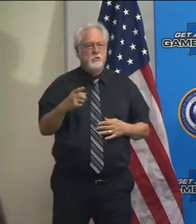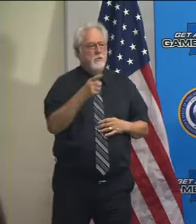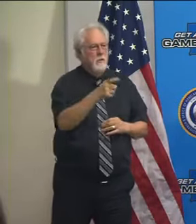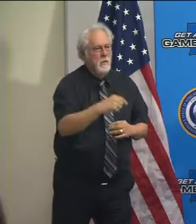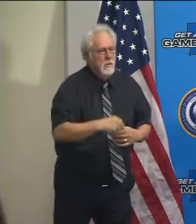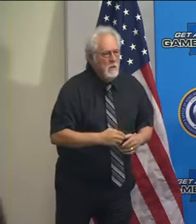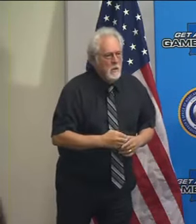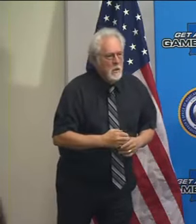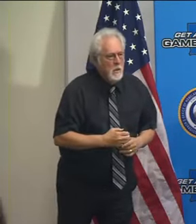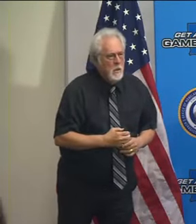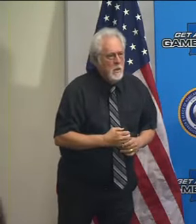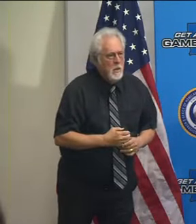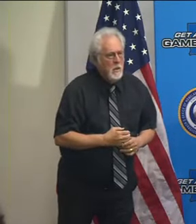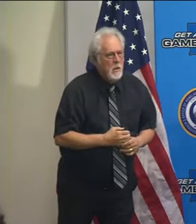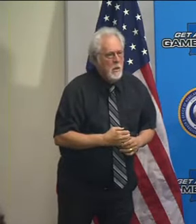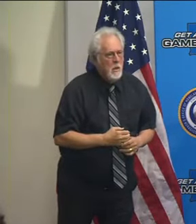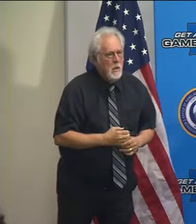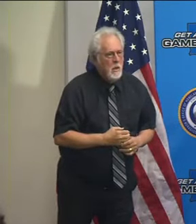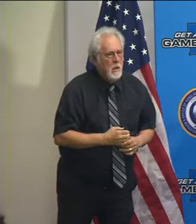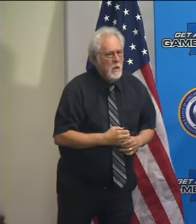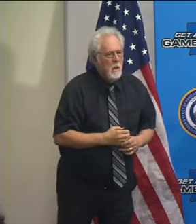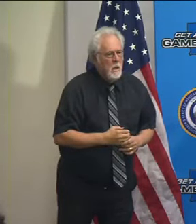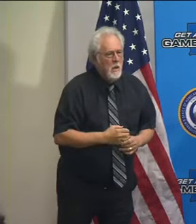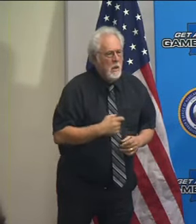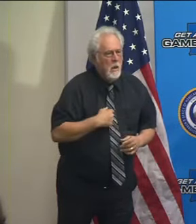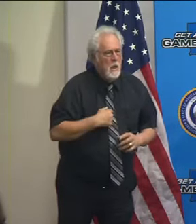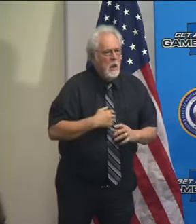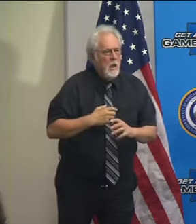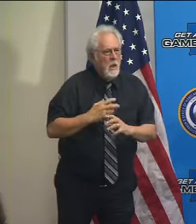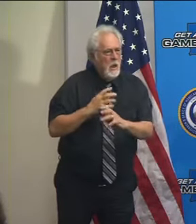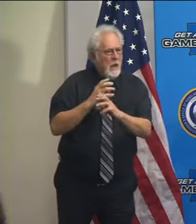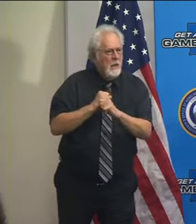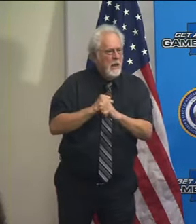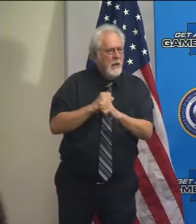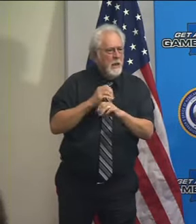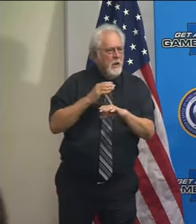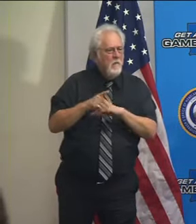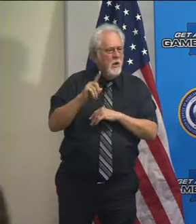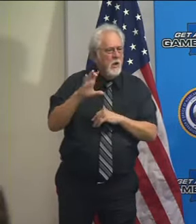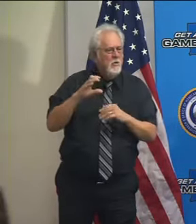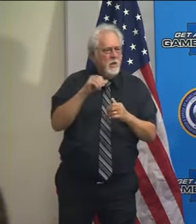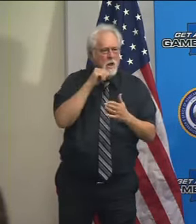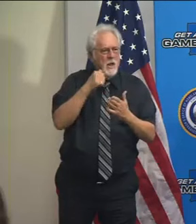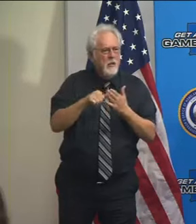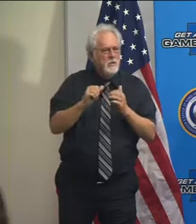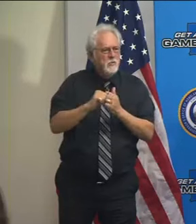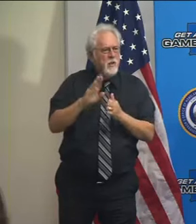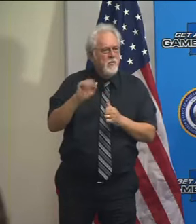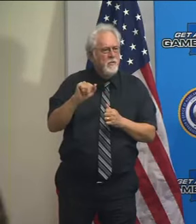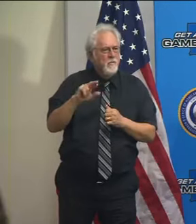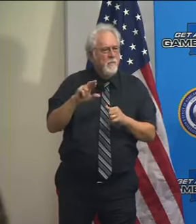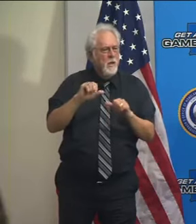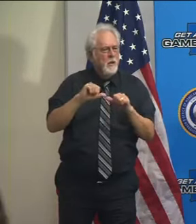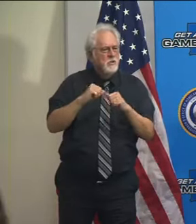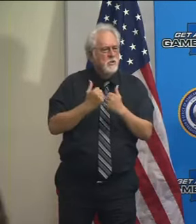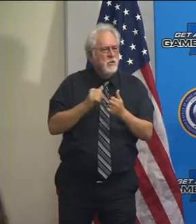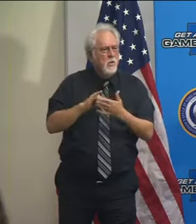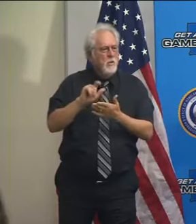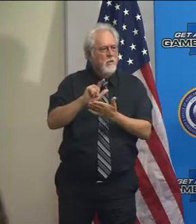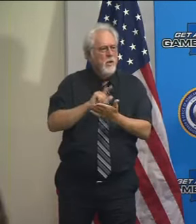I was sent over 100 letters to the Louisiana Bar Association. I know you're very familiar with that situation with the lawsuit and all